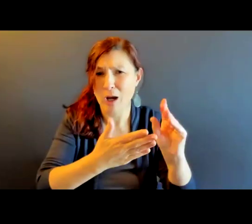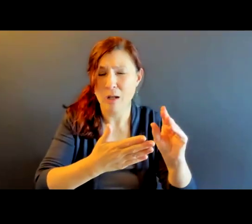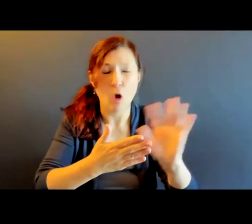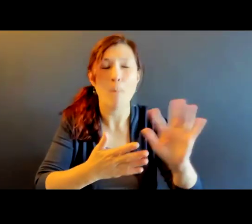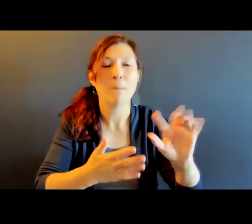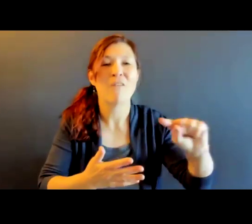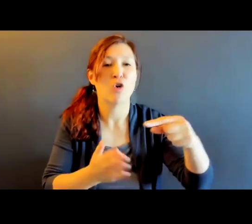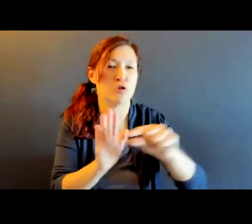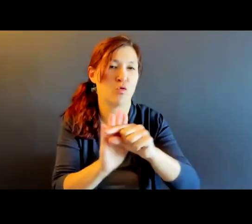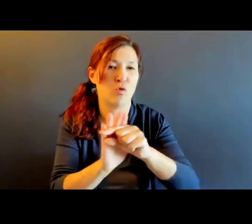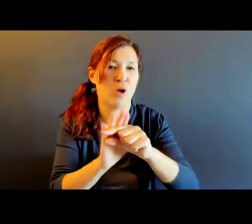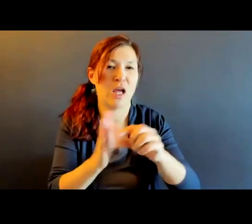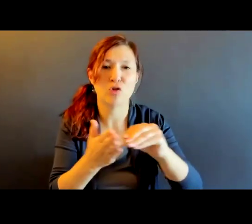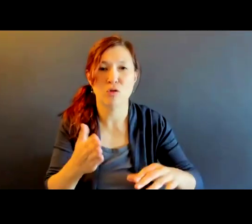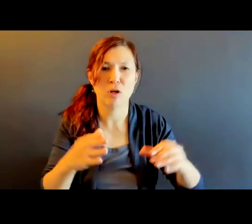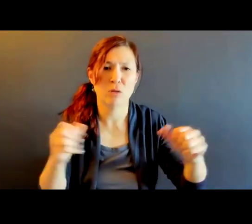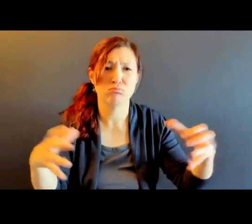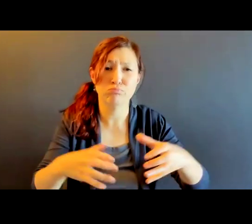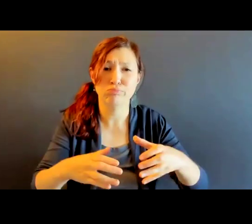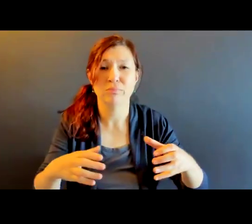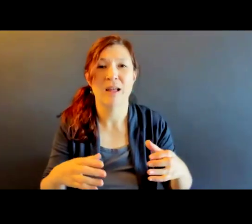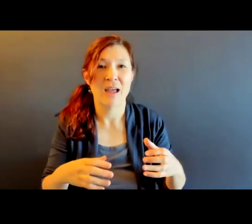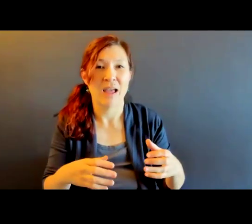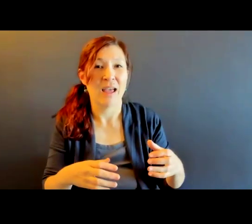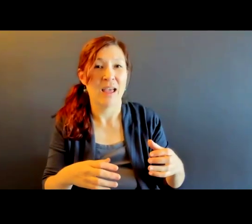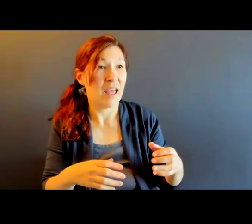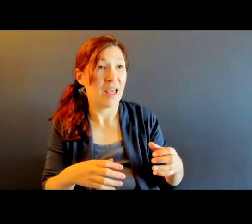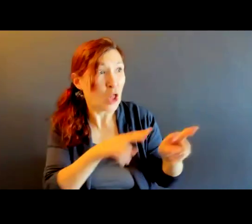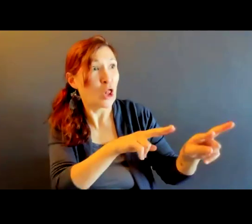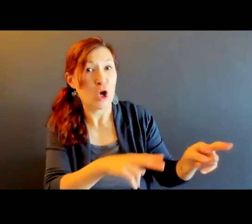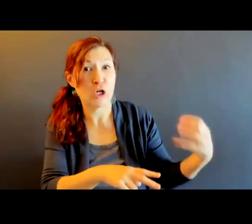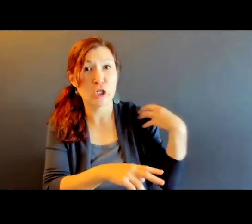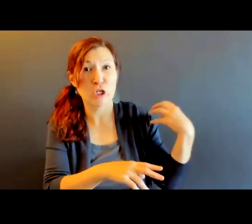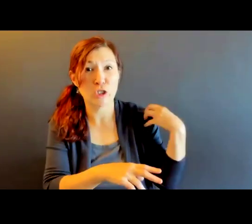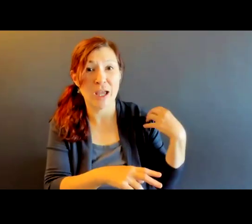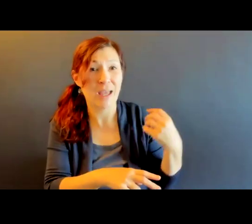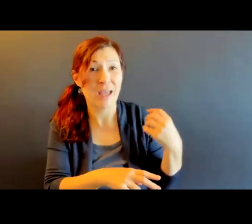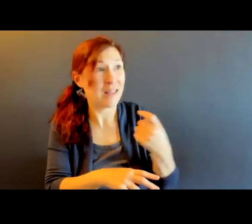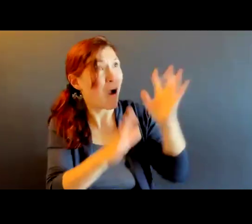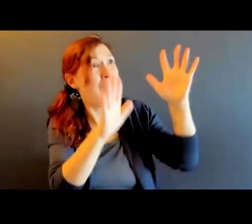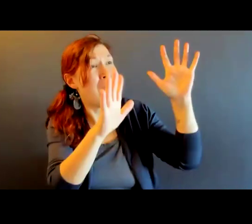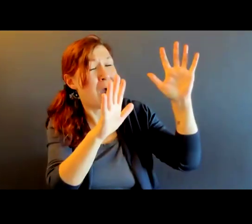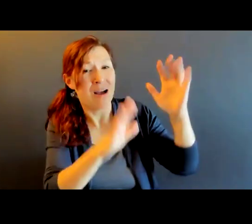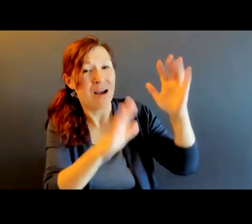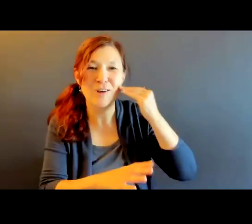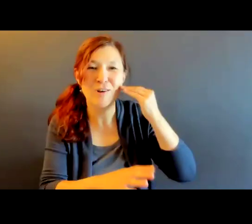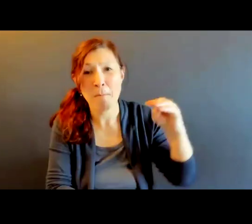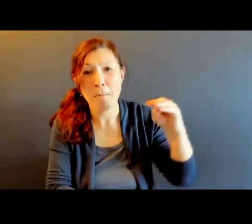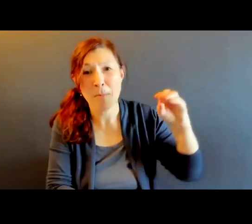graders. And they were just like, I pointed to Chair Robinson and they were like, Miss Robinson, like they all knew her.